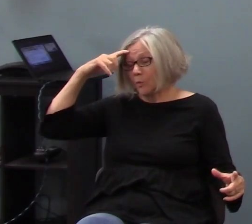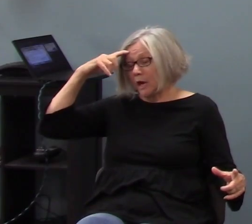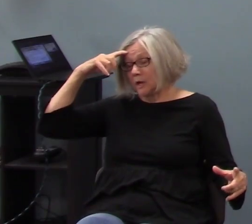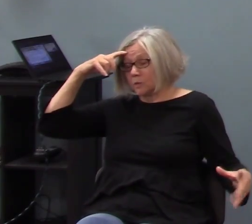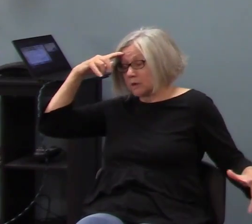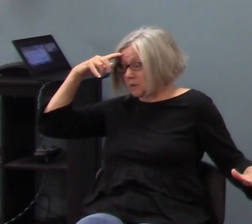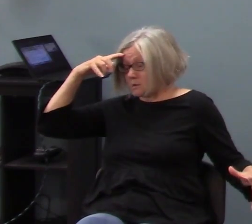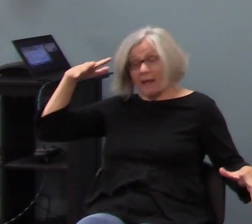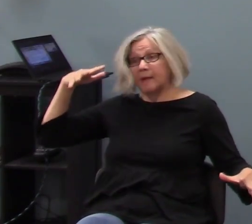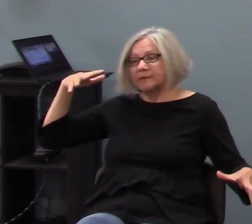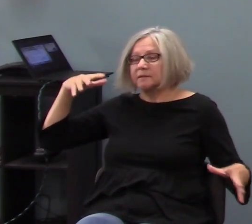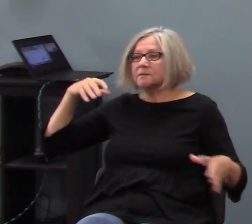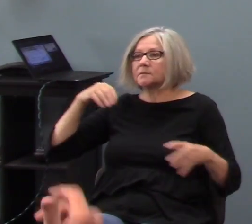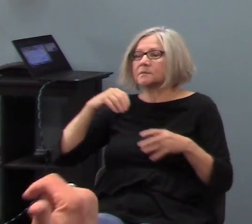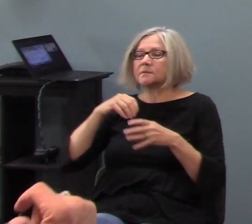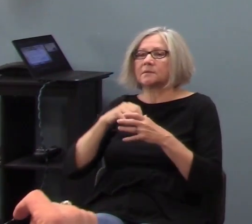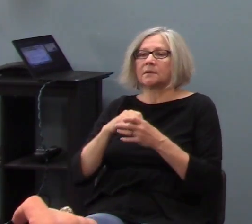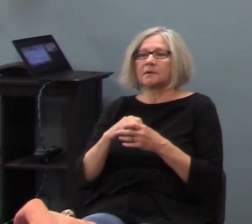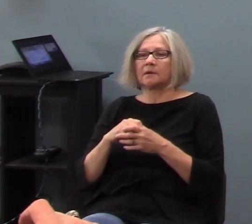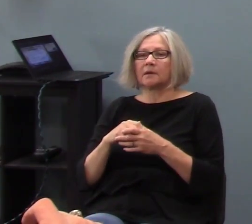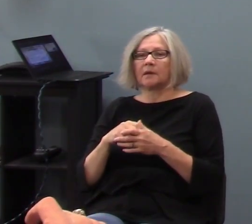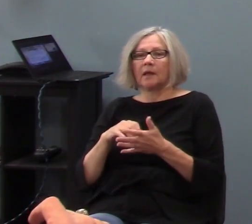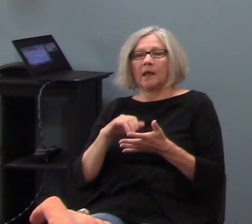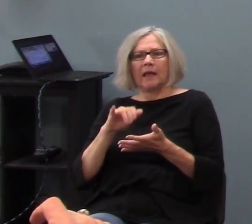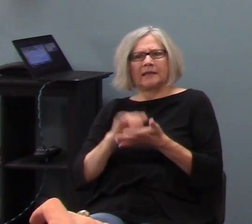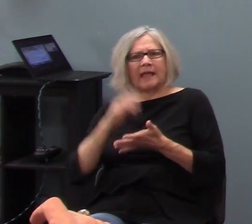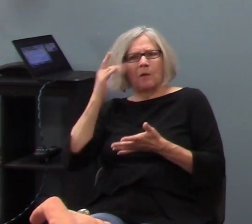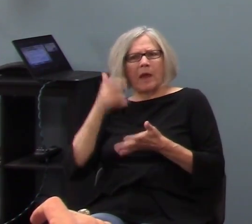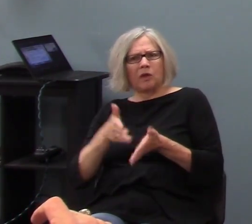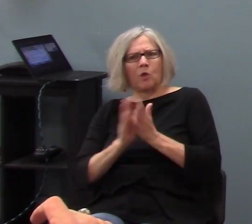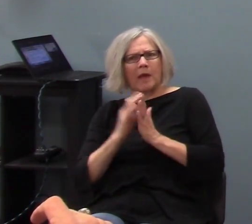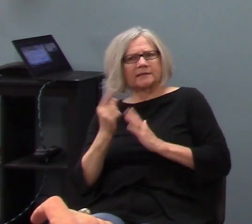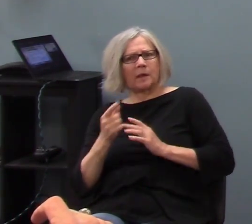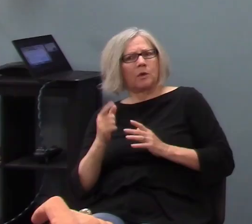much information. Is that why you're asking me to look it up?